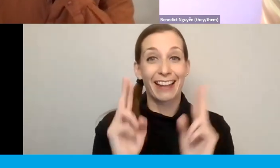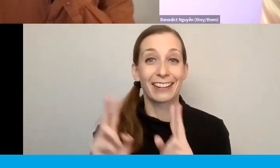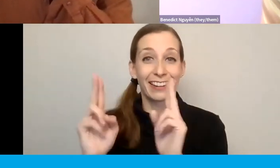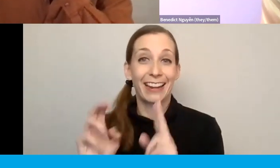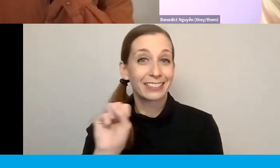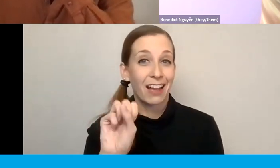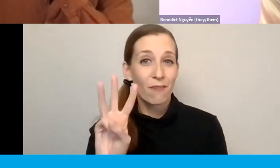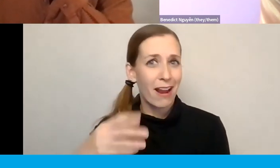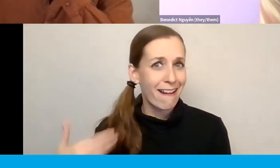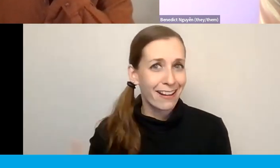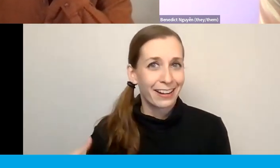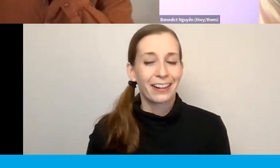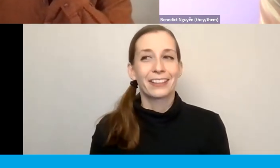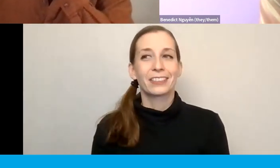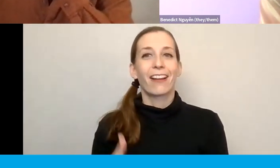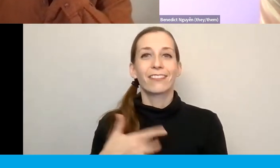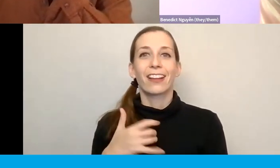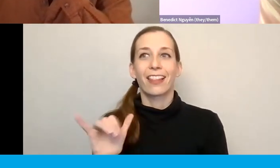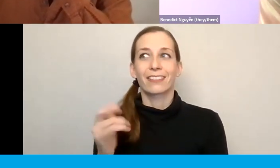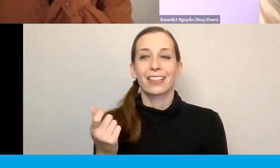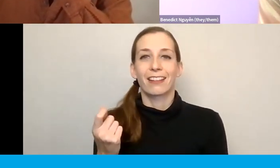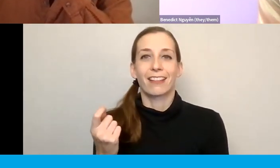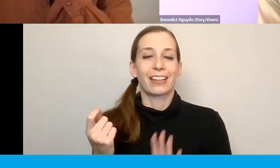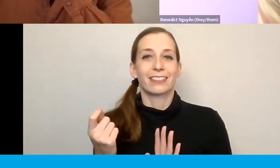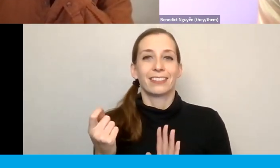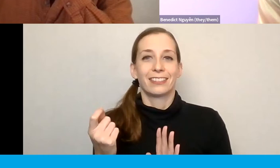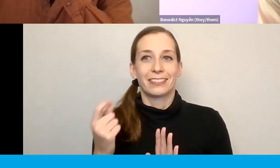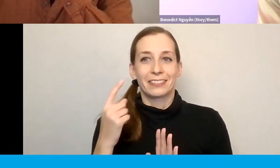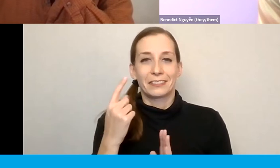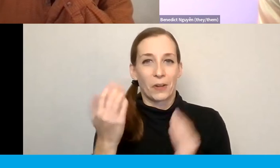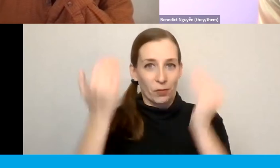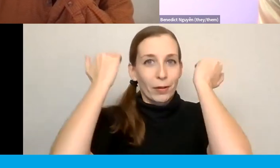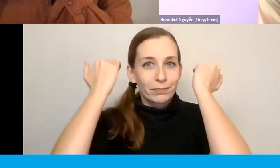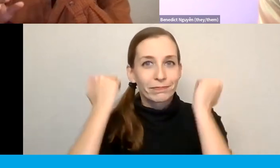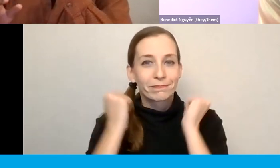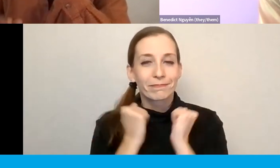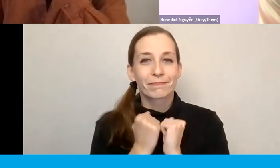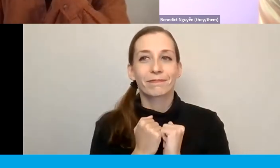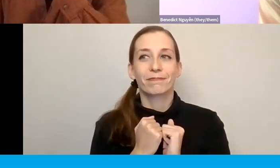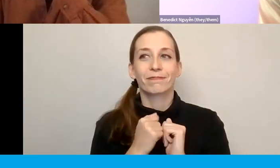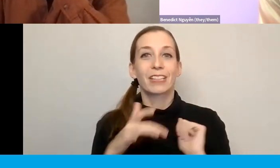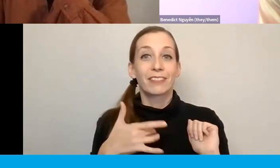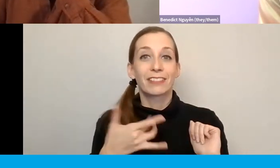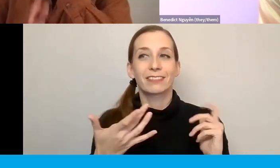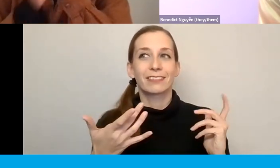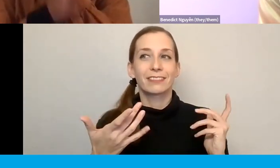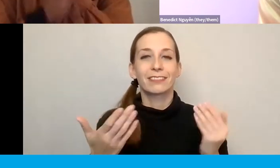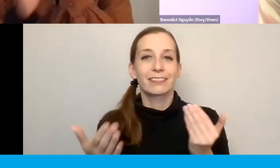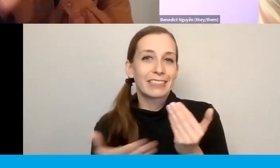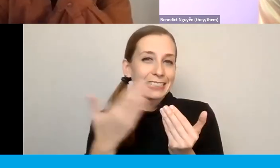in all this land or world of possibilities, and felt it easier to identify